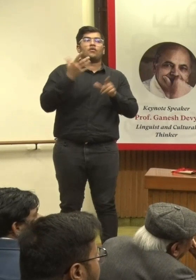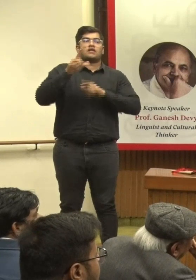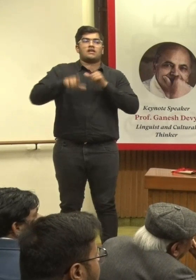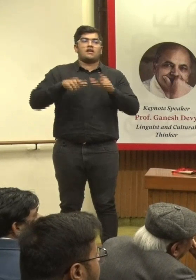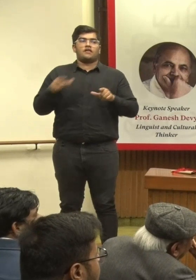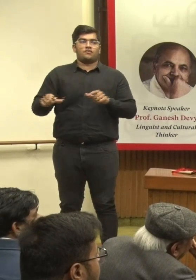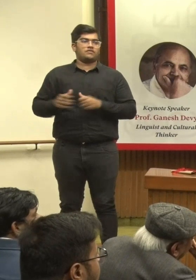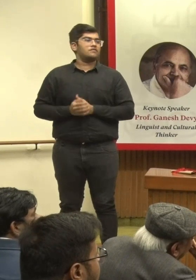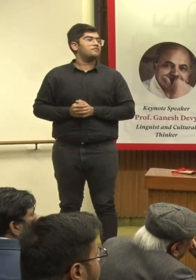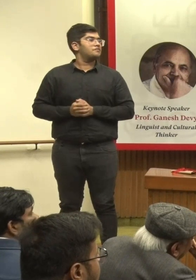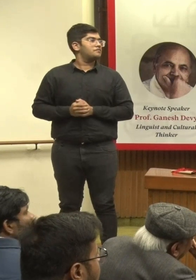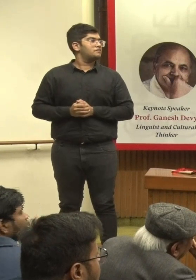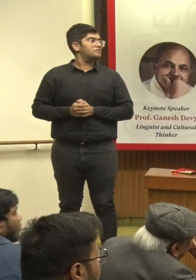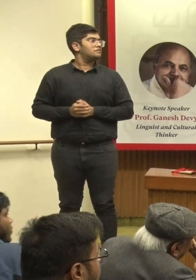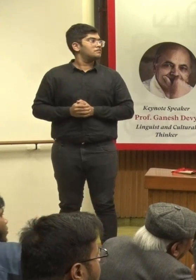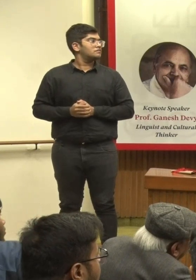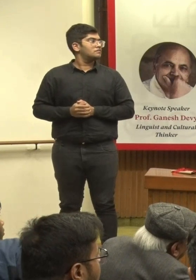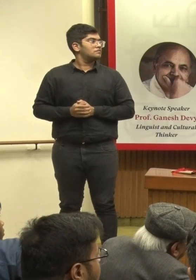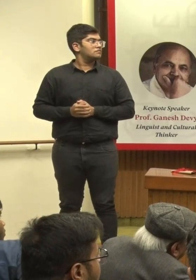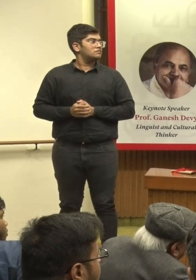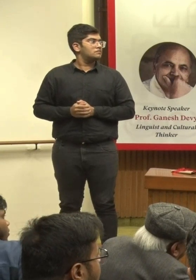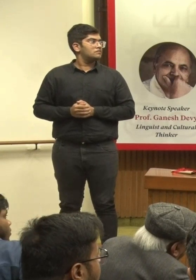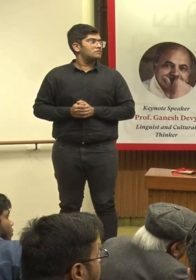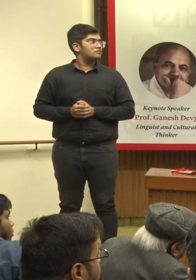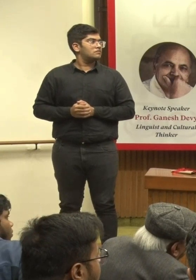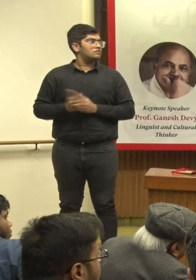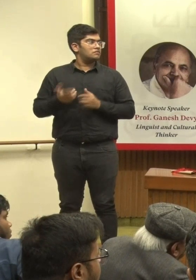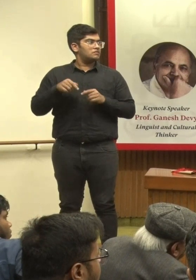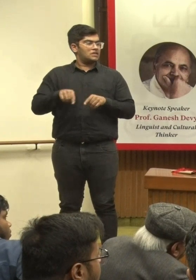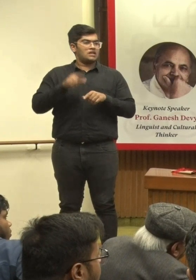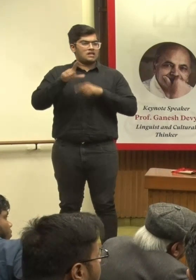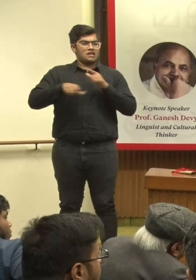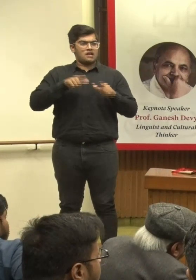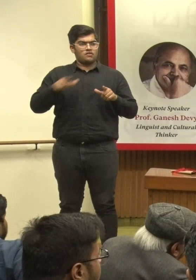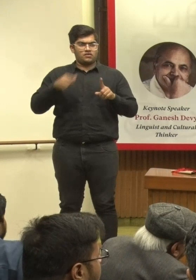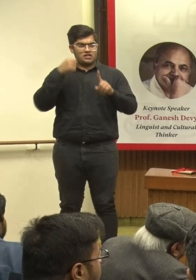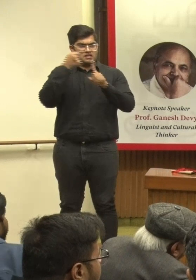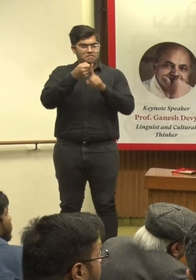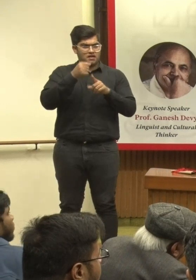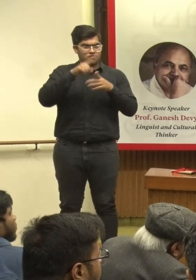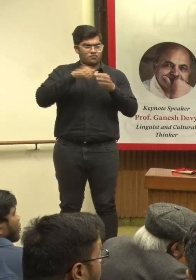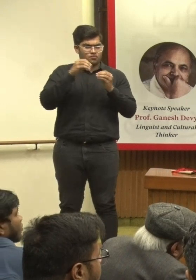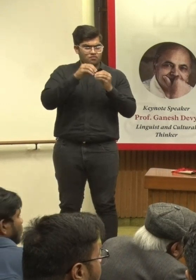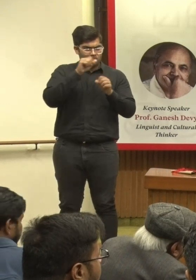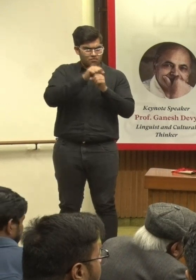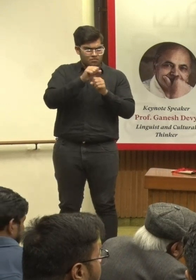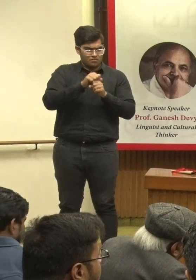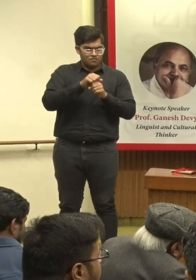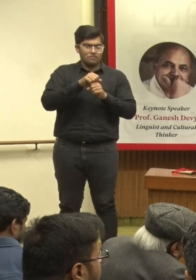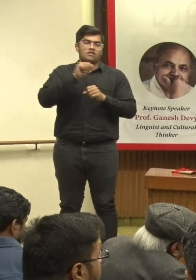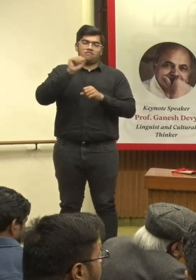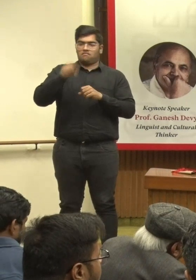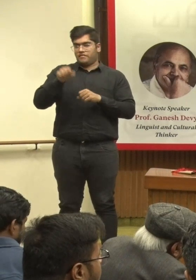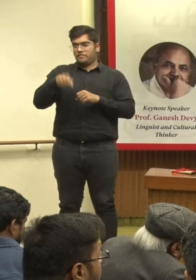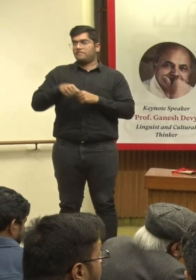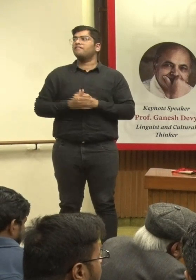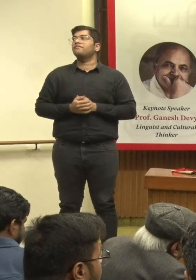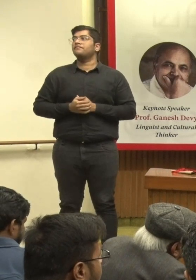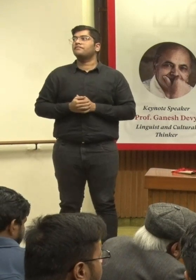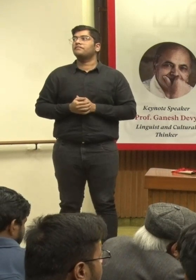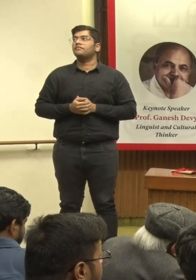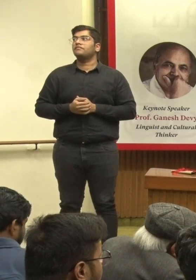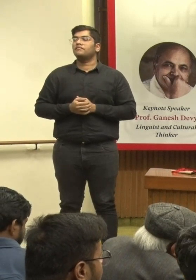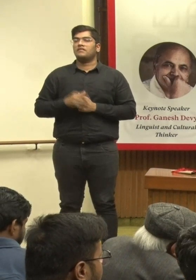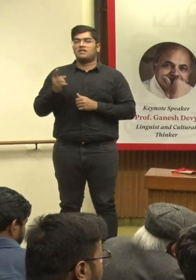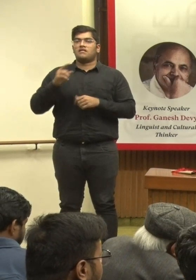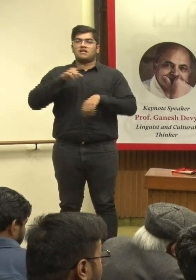Now, do these languages impact their livelihood? The answer is yes. The clock is